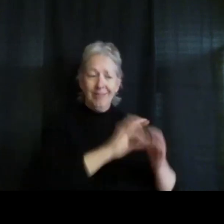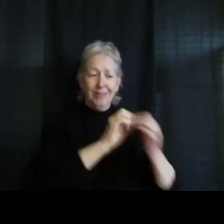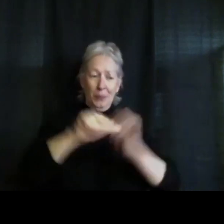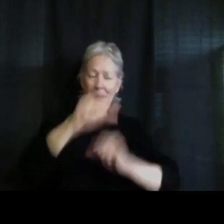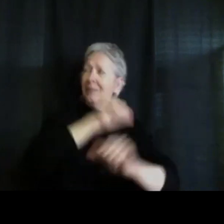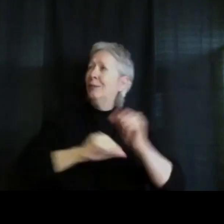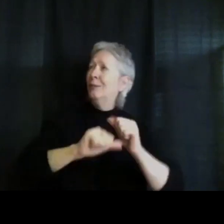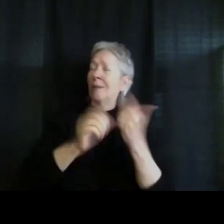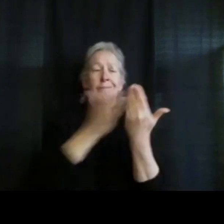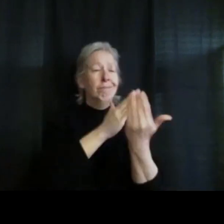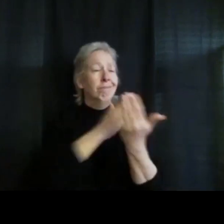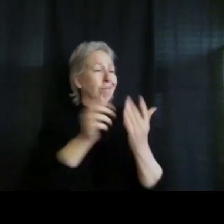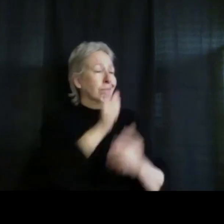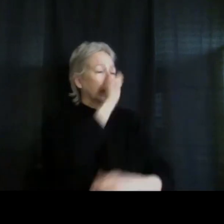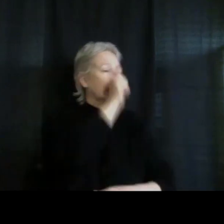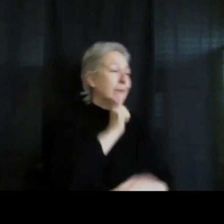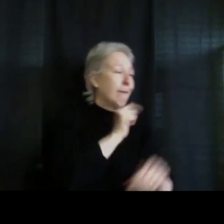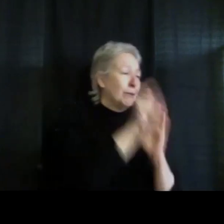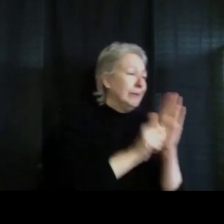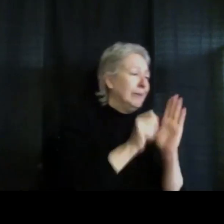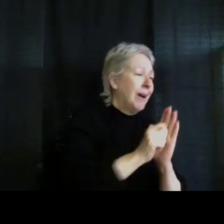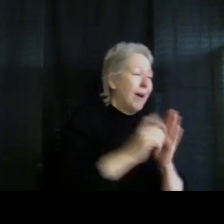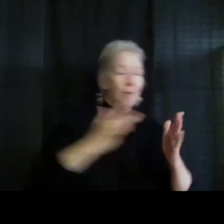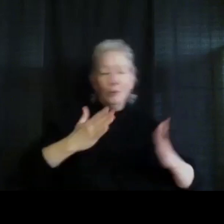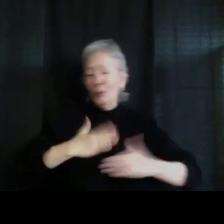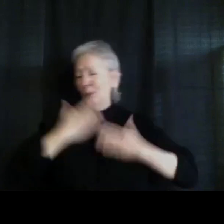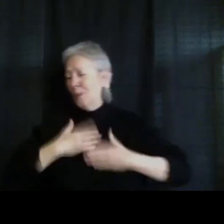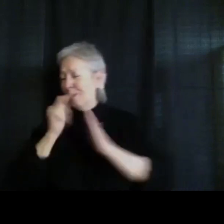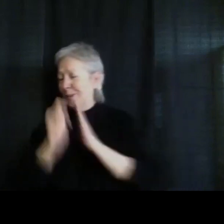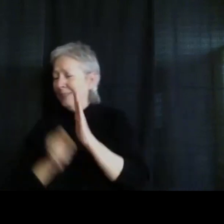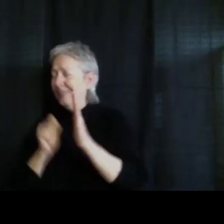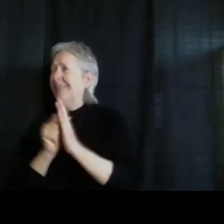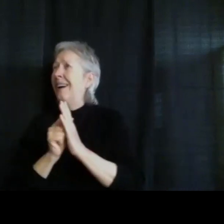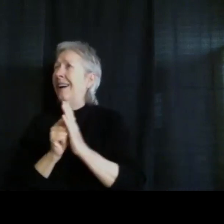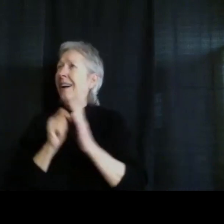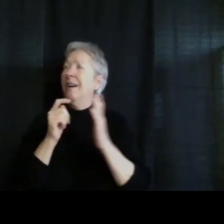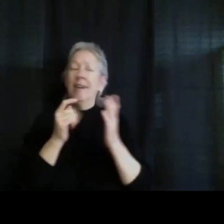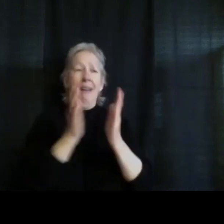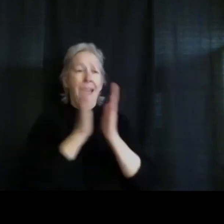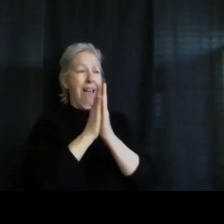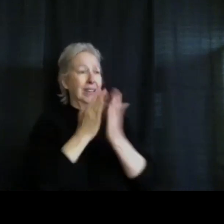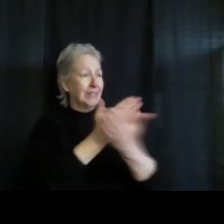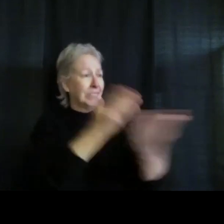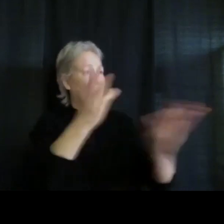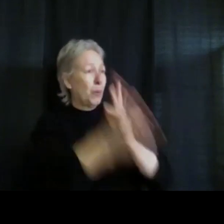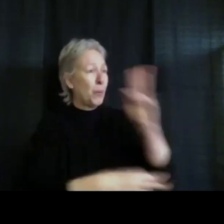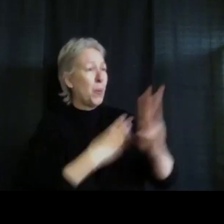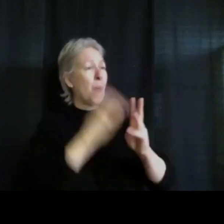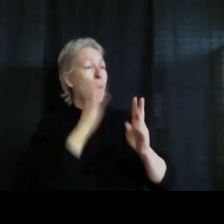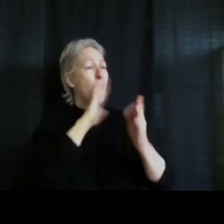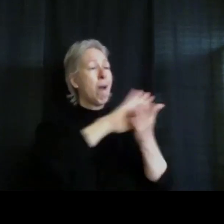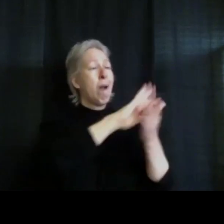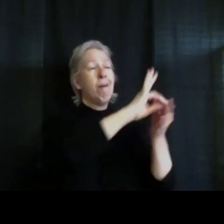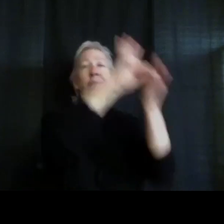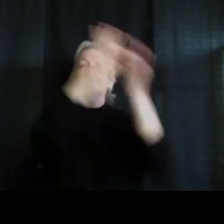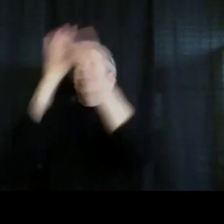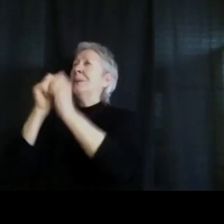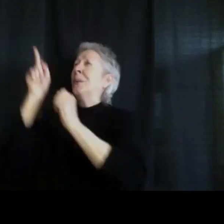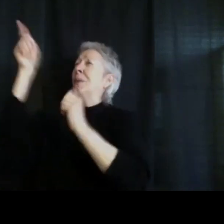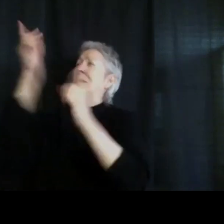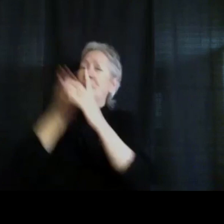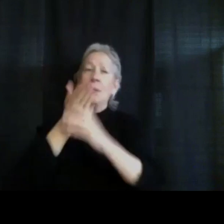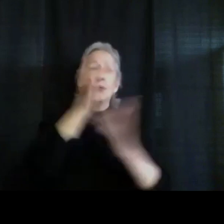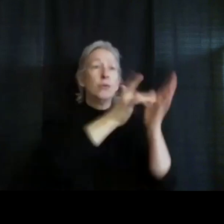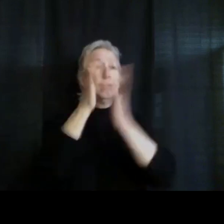the world may be drawn into your bountiful presence through Jesus Christ, our Savior, who lives and reigns